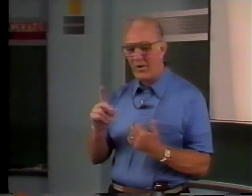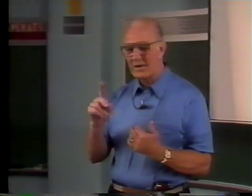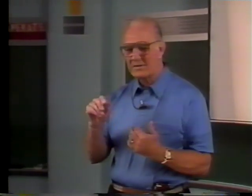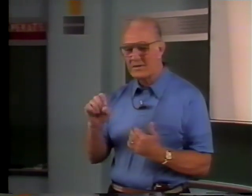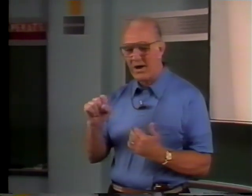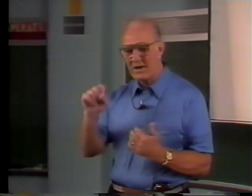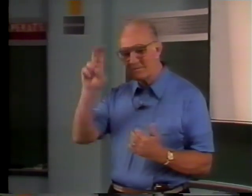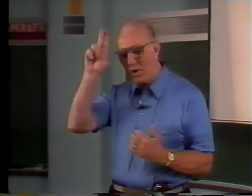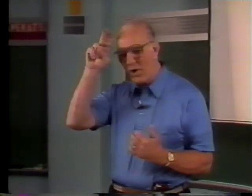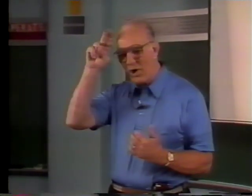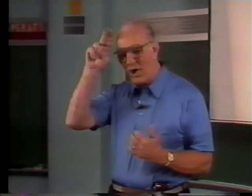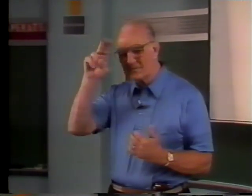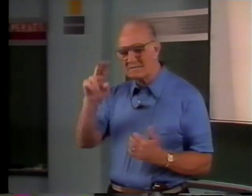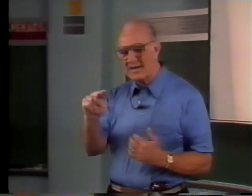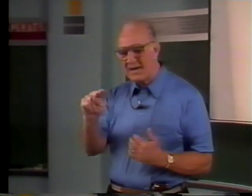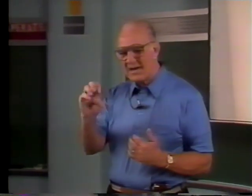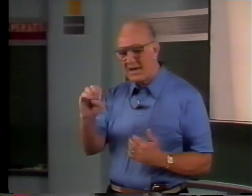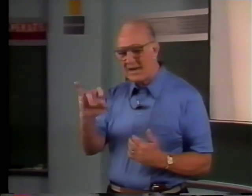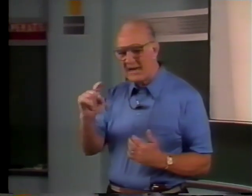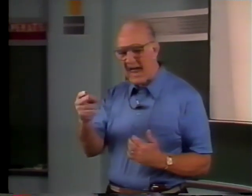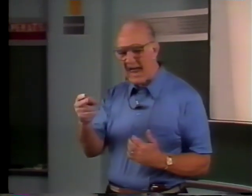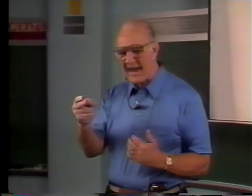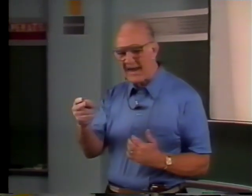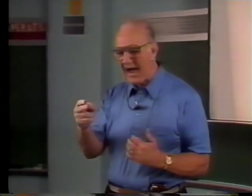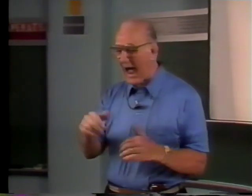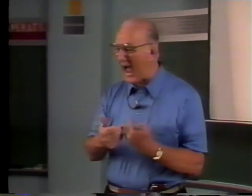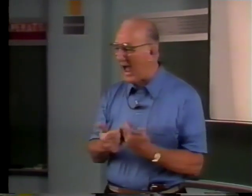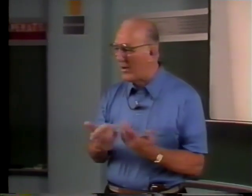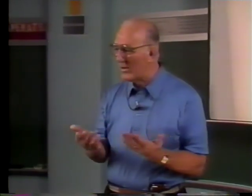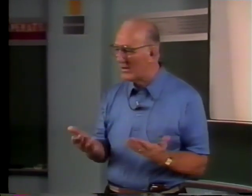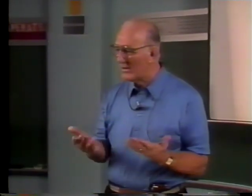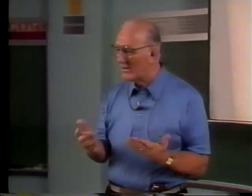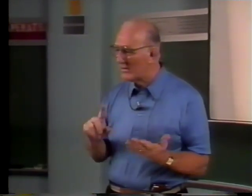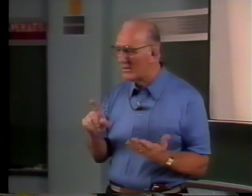How does the horse neigh? How?